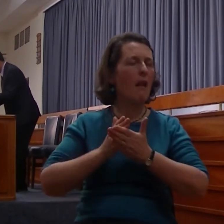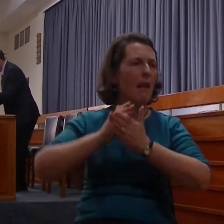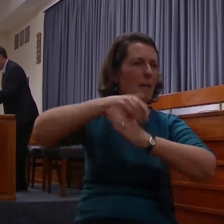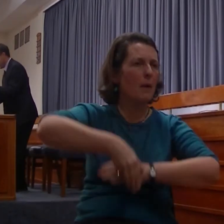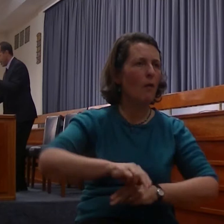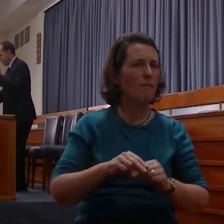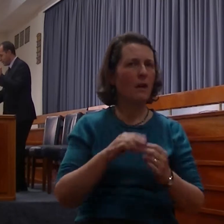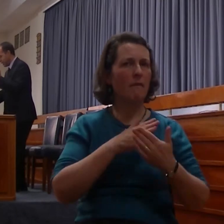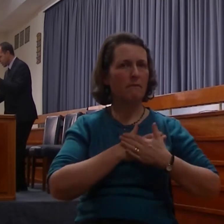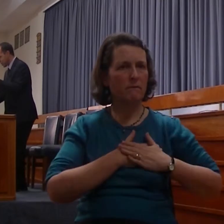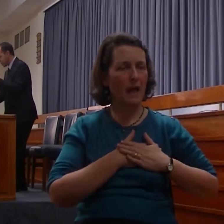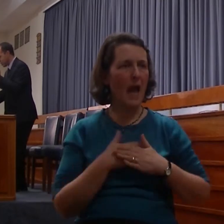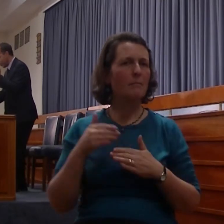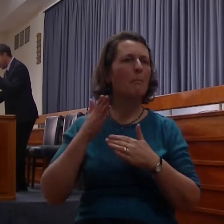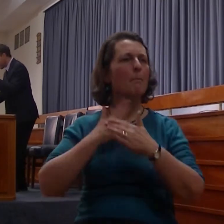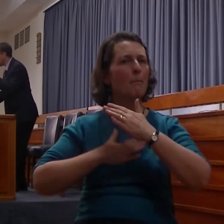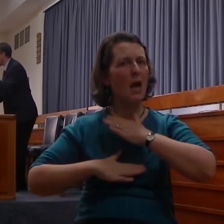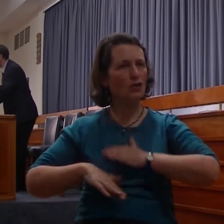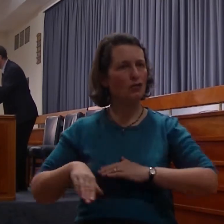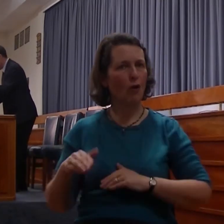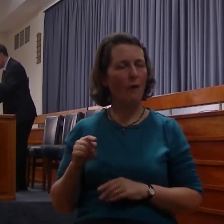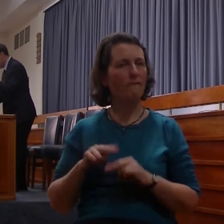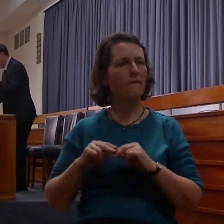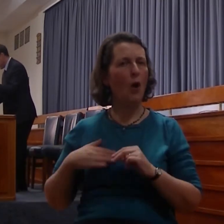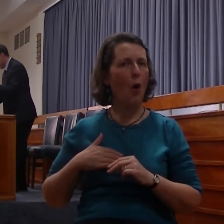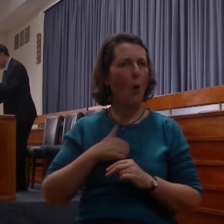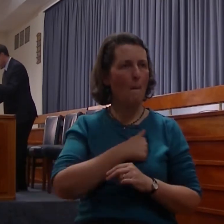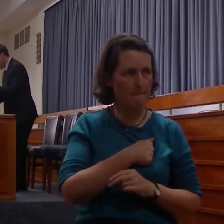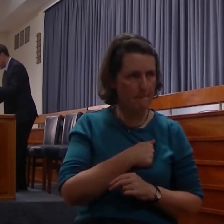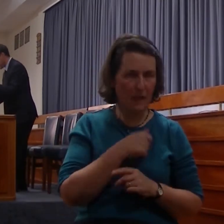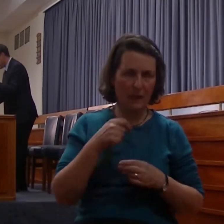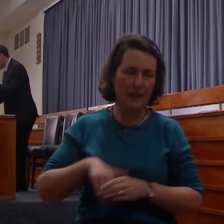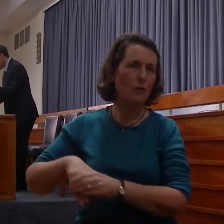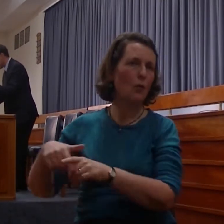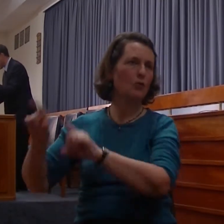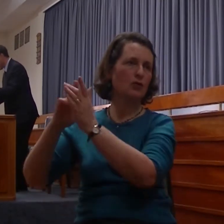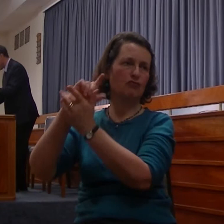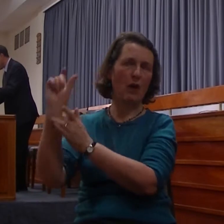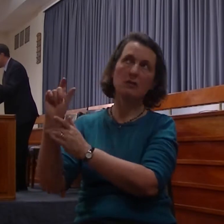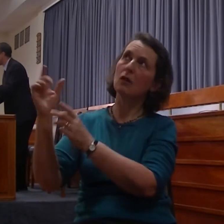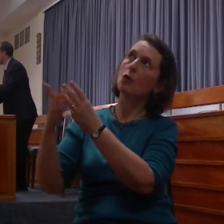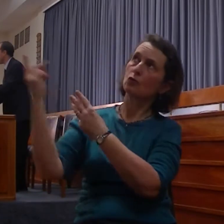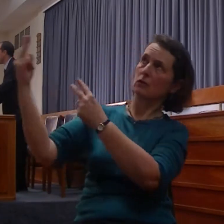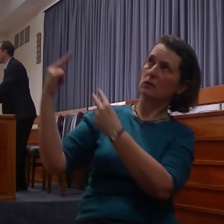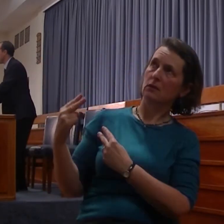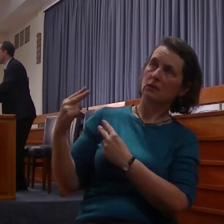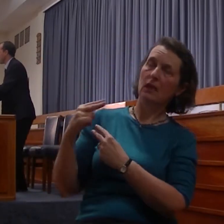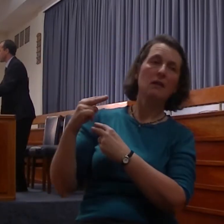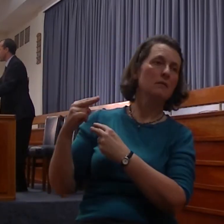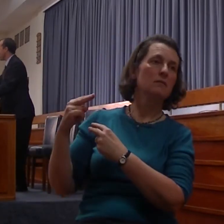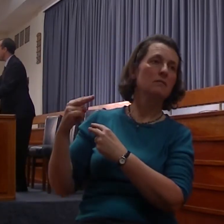ceasing your work of faith and labor of love and patience